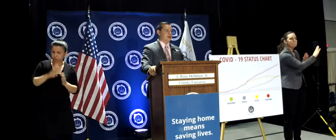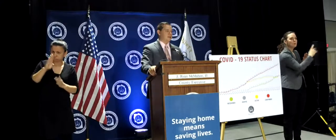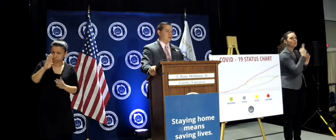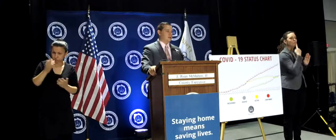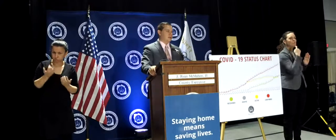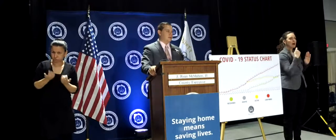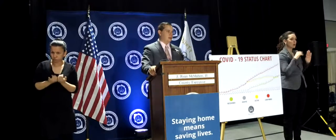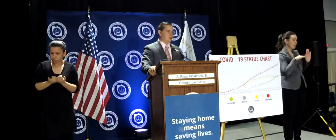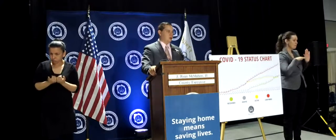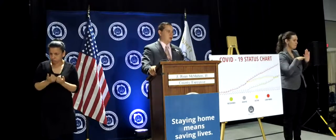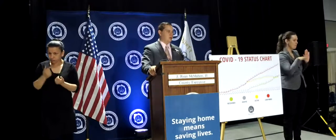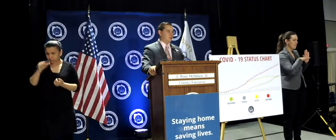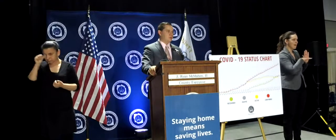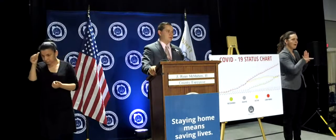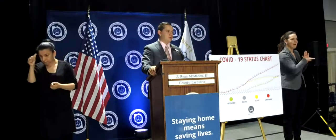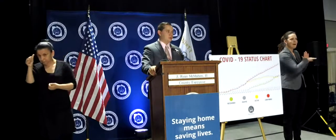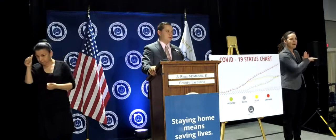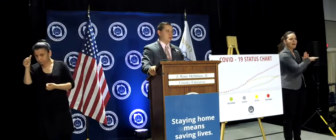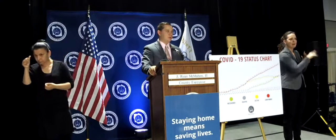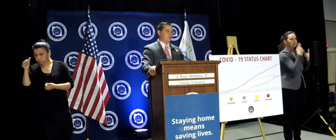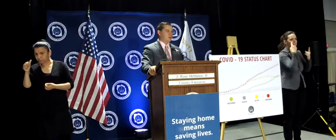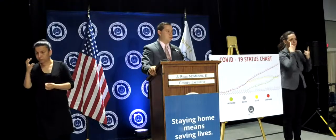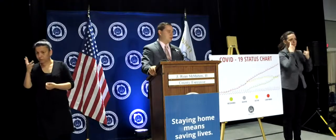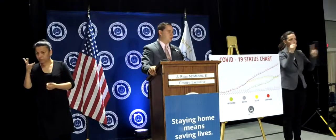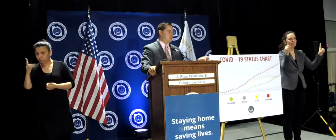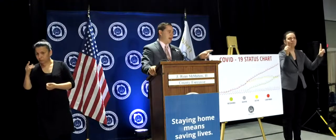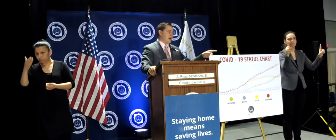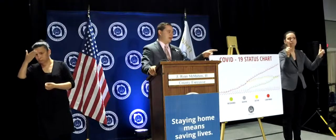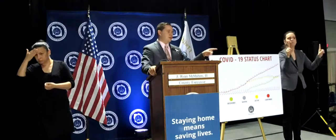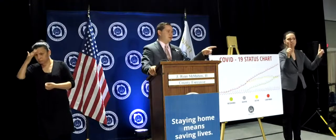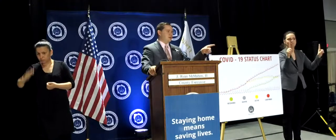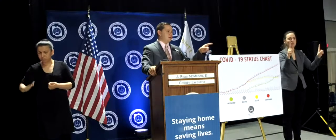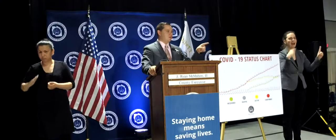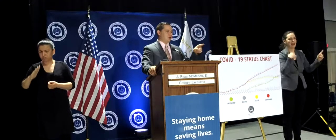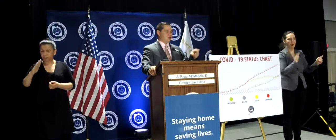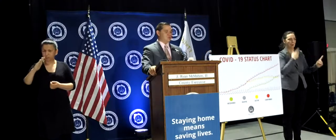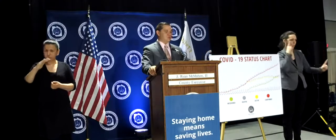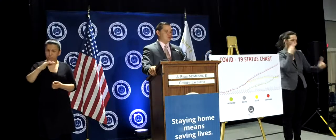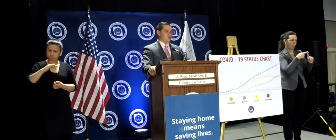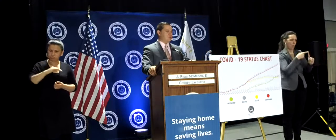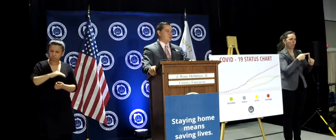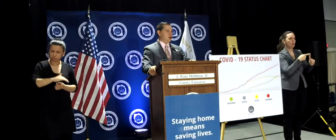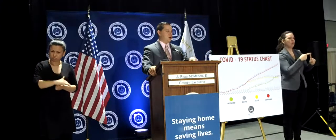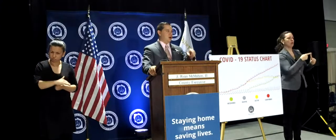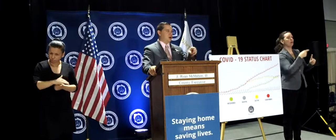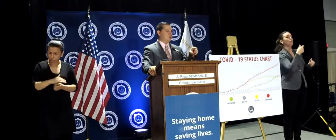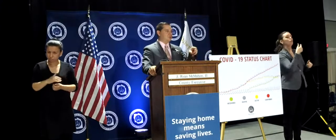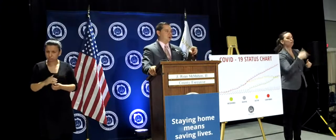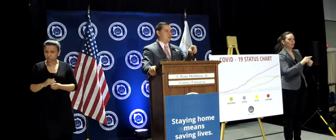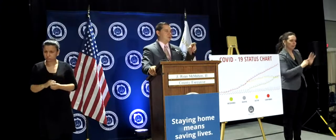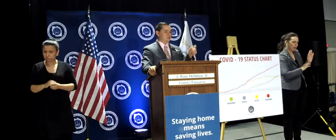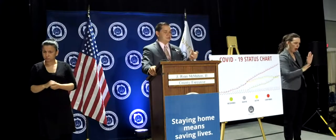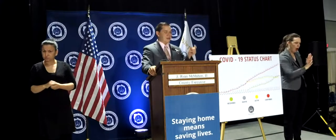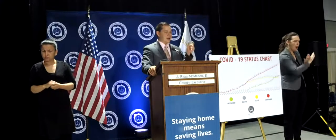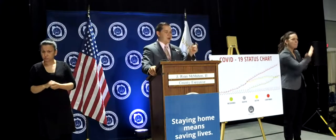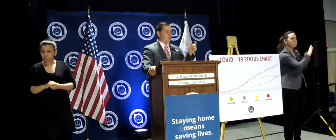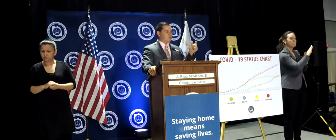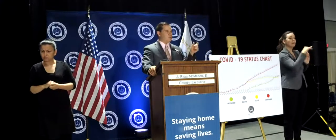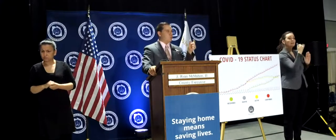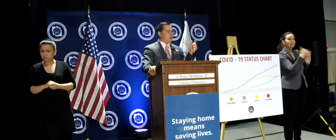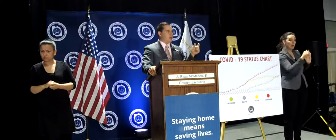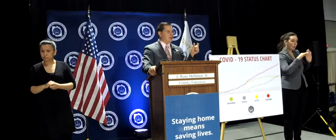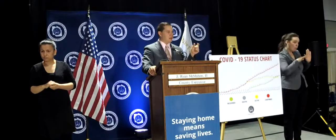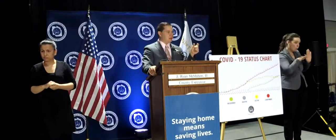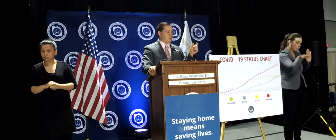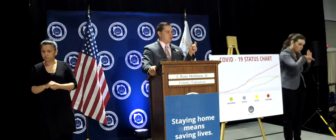And I think the yellow curve is the key curve because that, for us to do a restart, our health department needs to almost